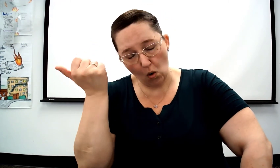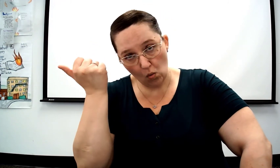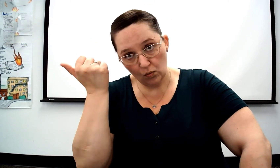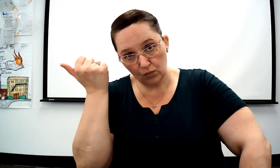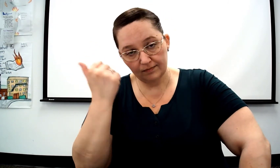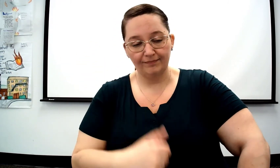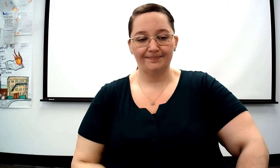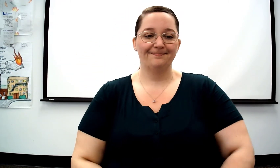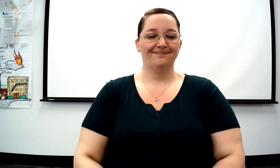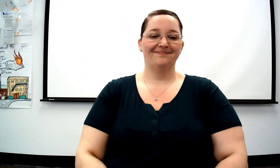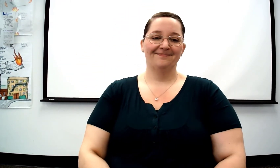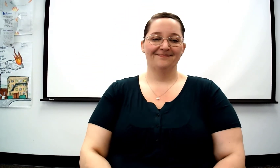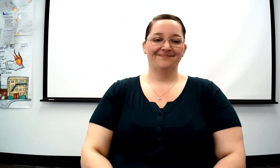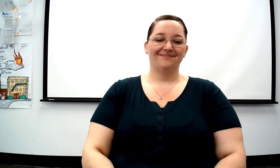Mouth morpheme po.